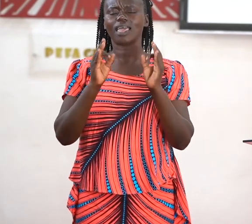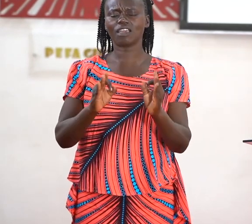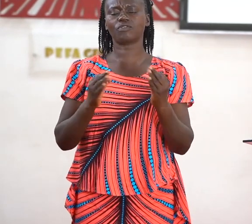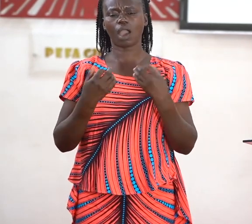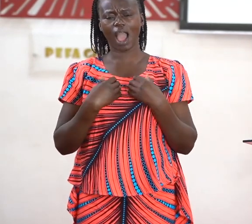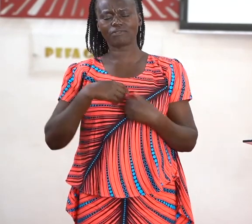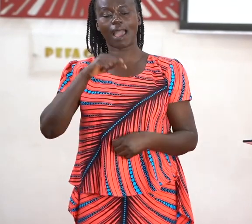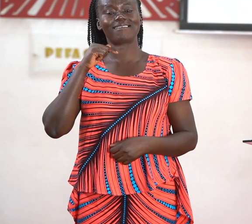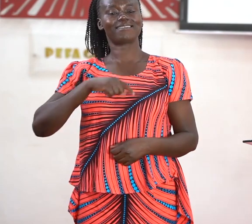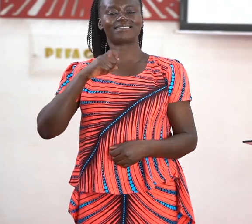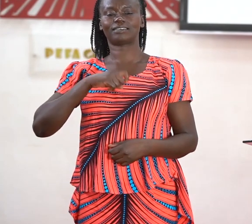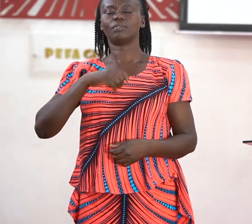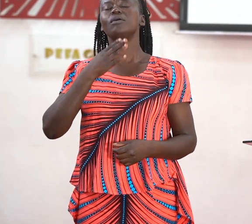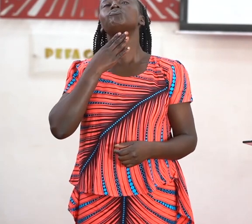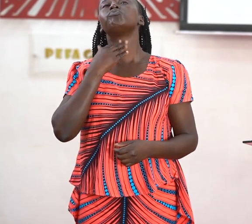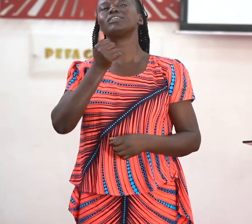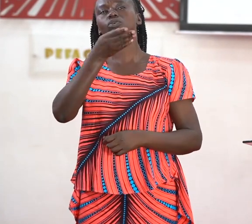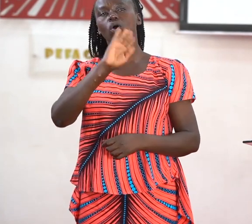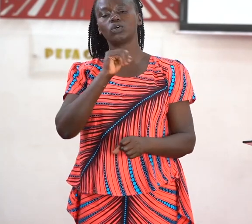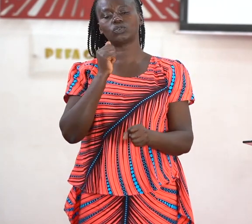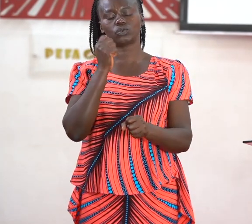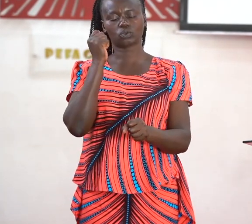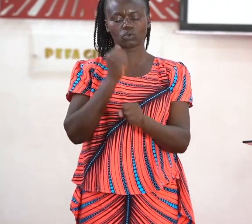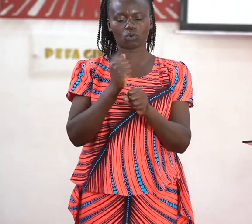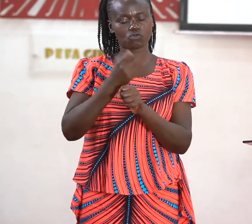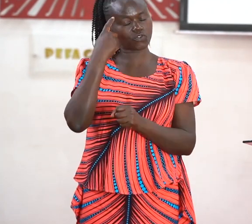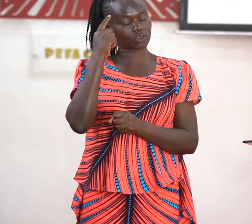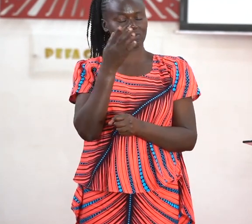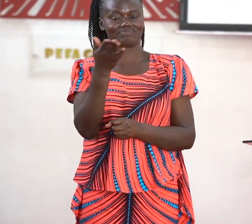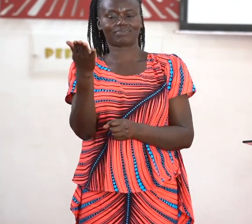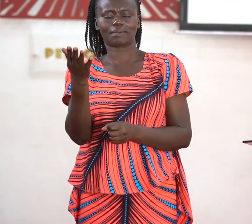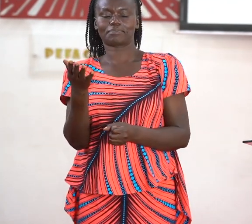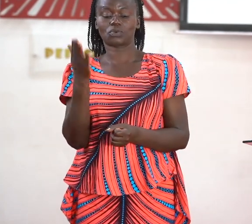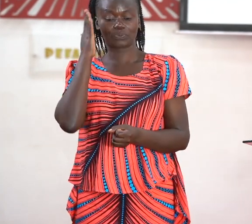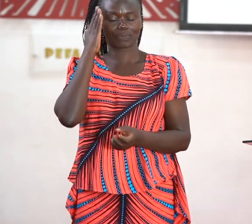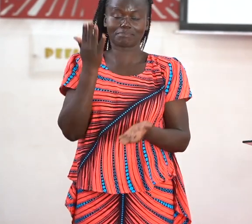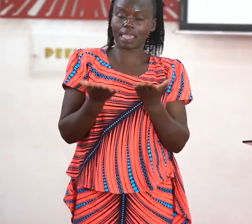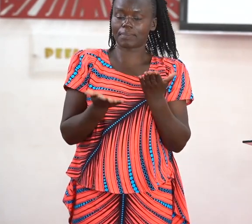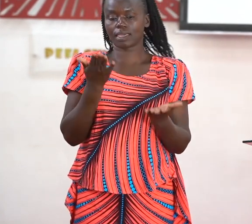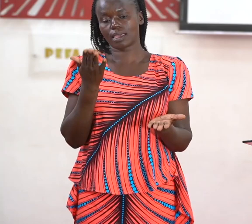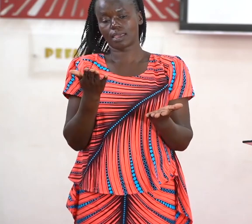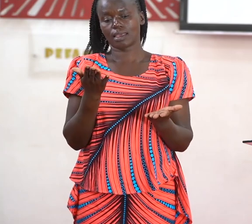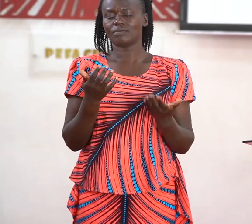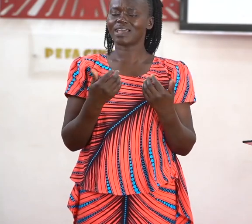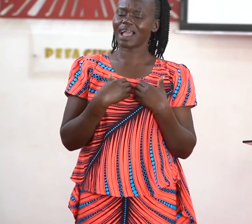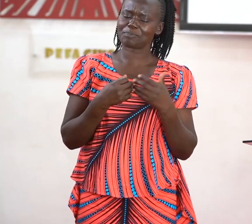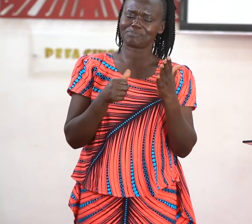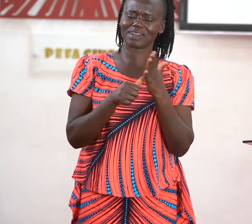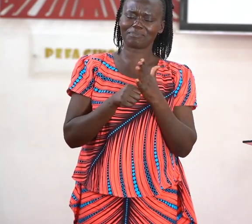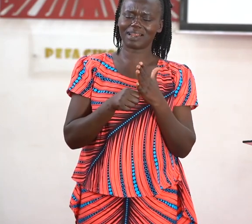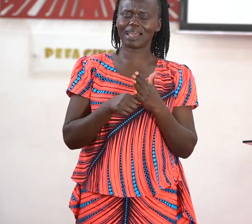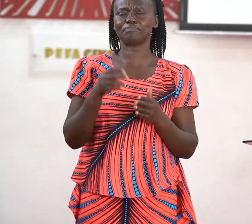a need that you need God to come through for you, you know, maybe you have some rental houses